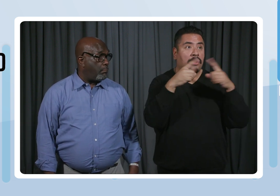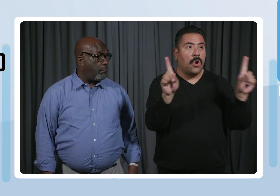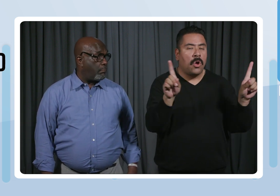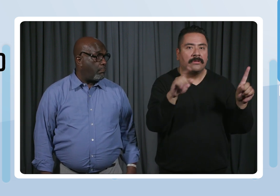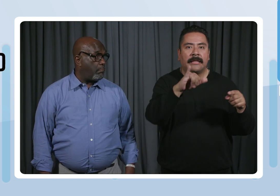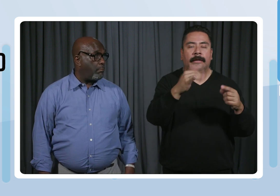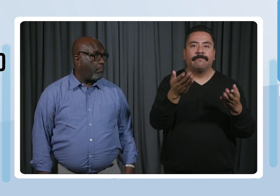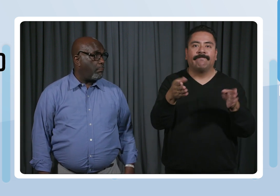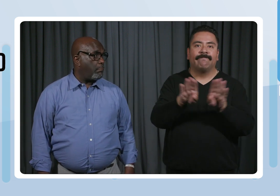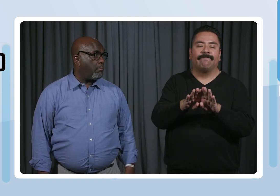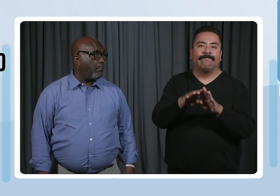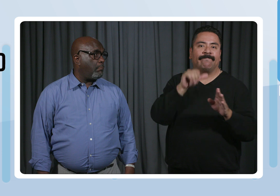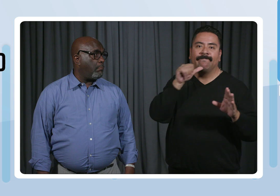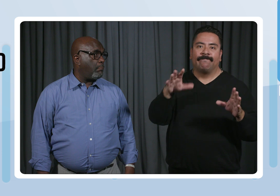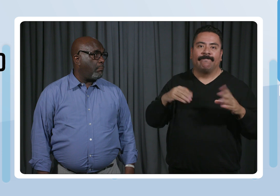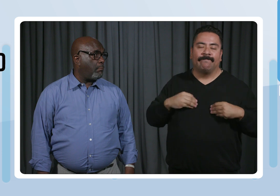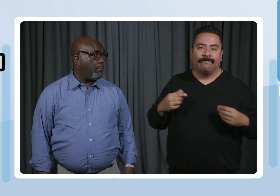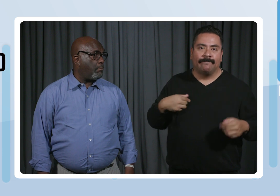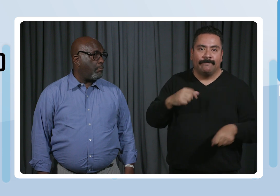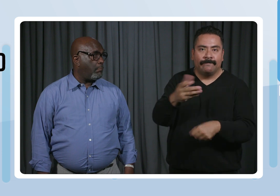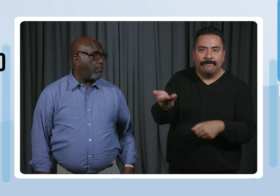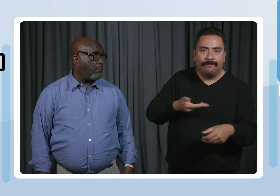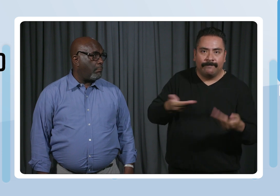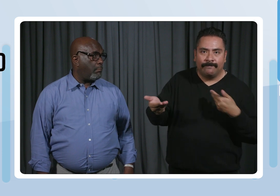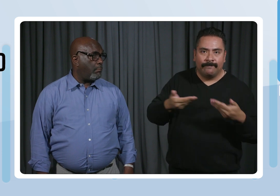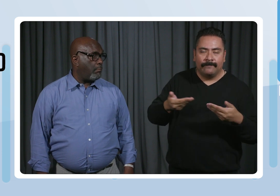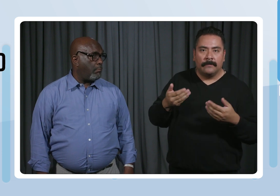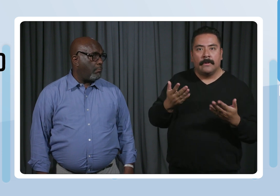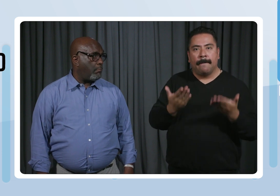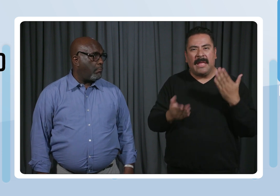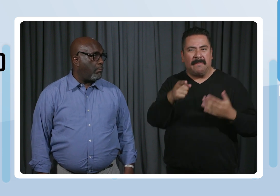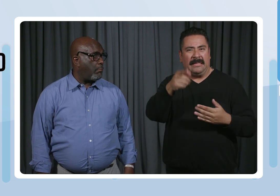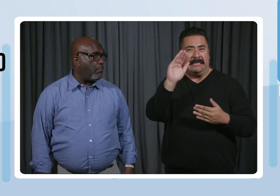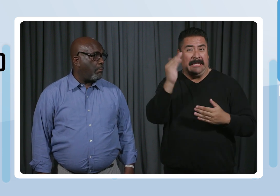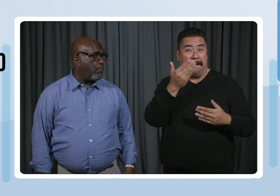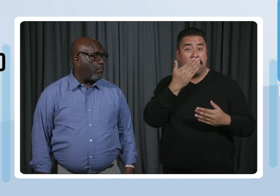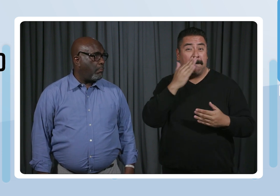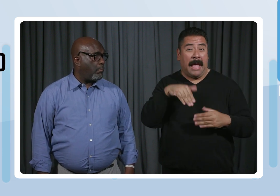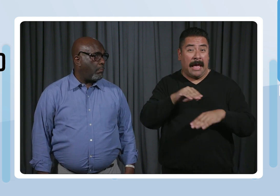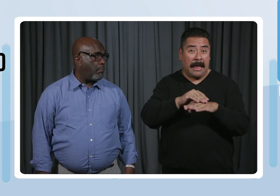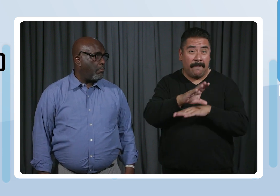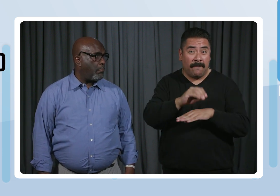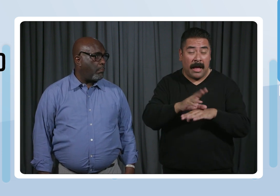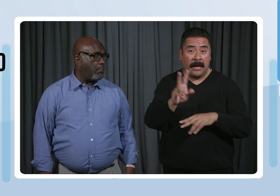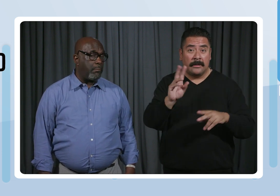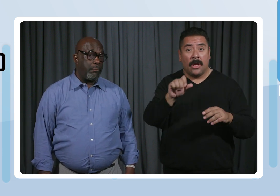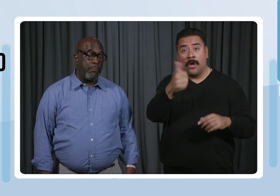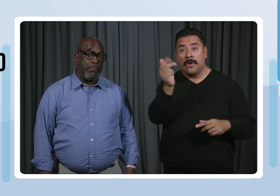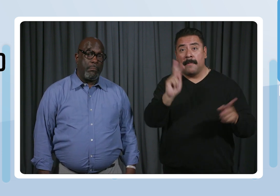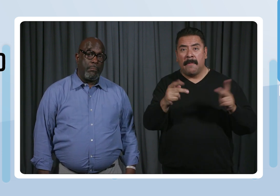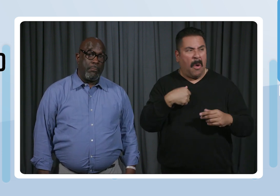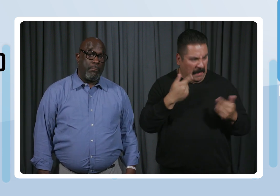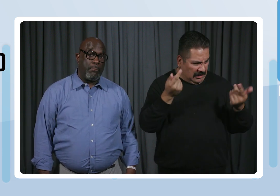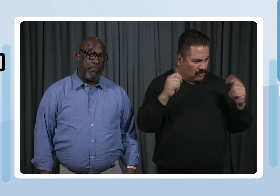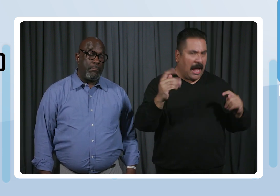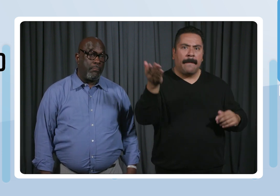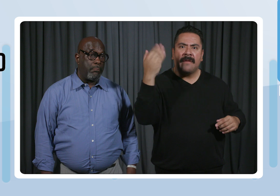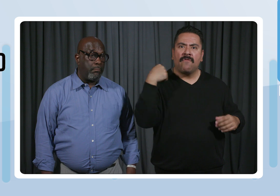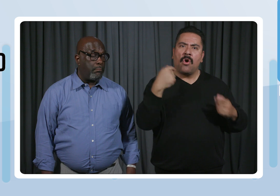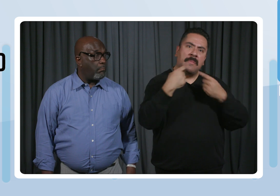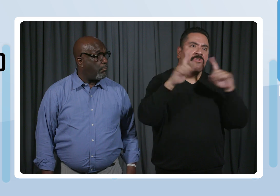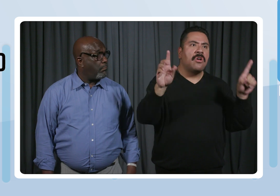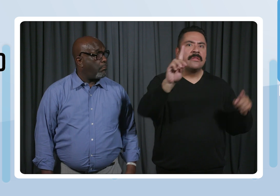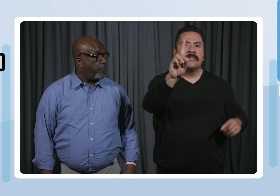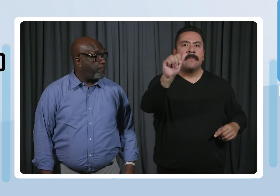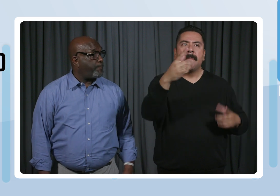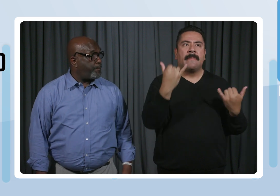shut the door on the opportunity. And so it might seem like bad advice, and people might say, well, I tried that, and now I feel like